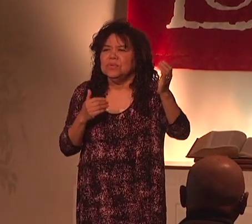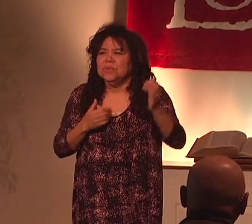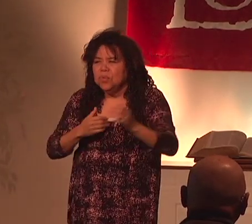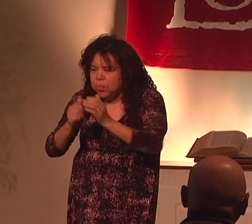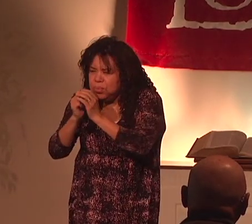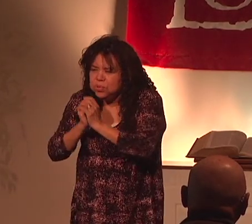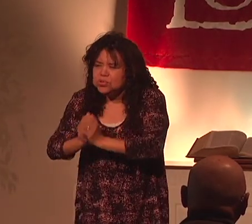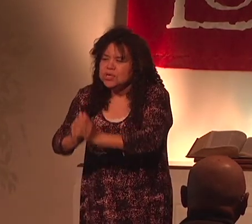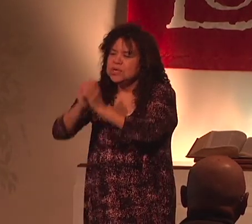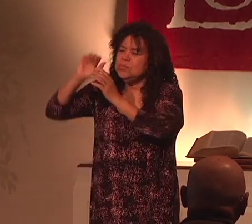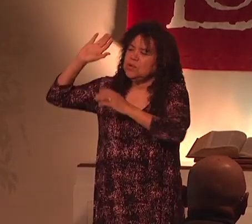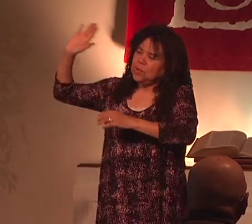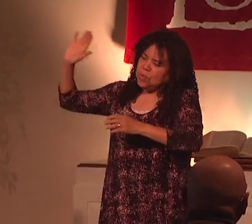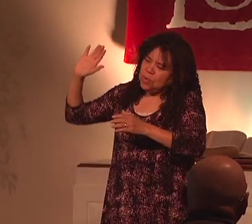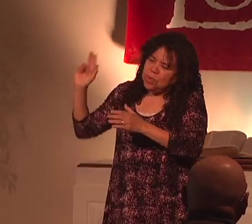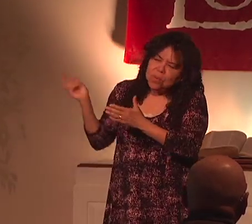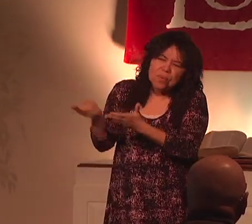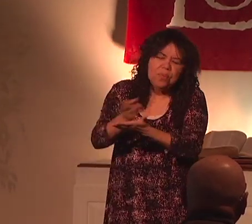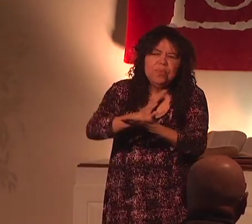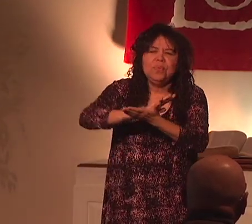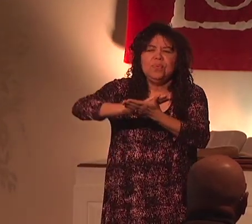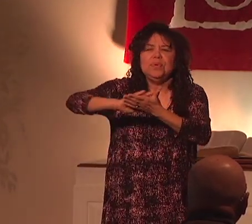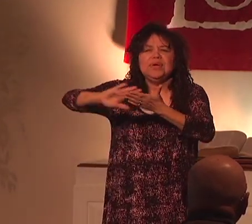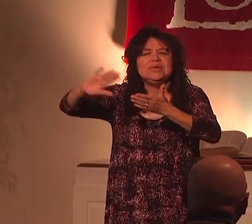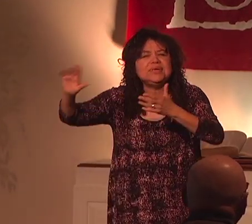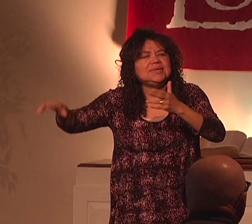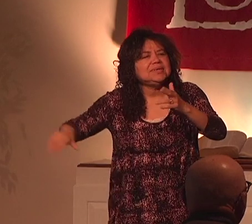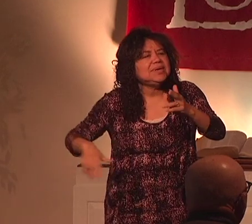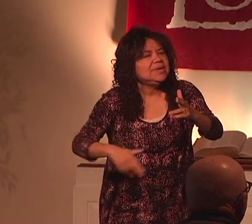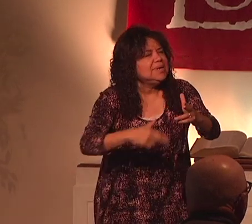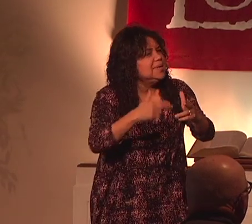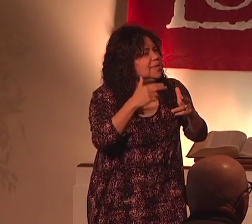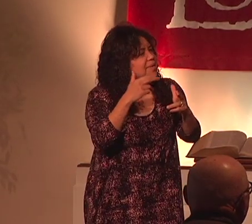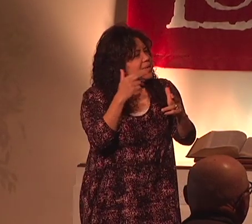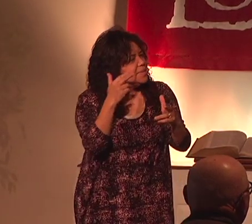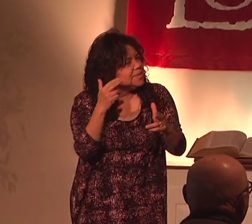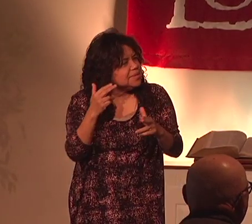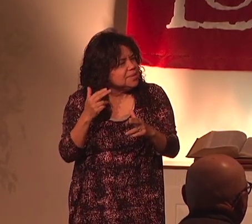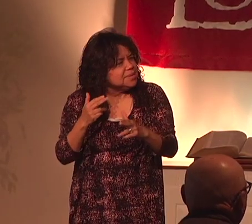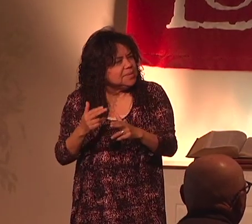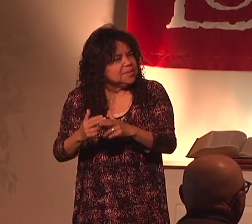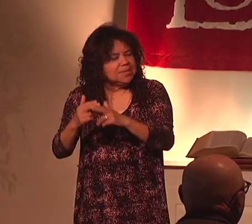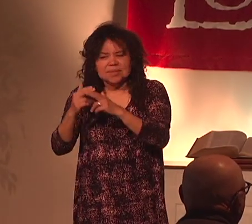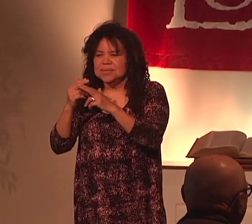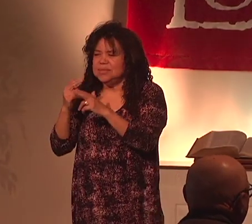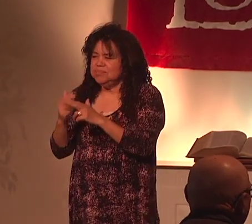Sing my your holy name. Bless you Lord.